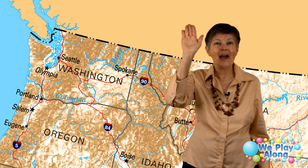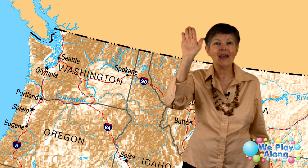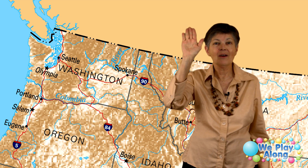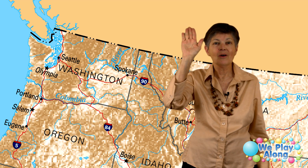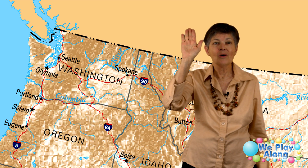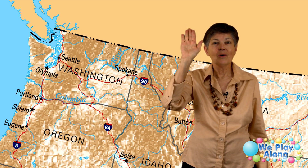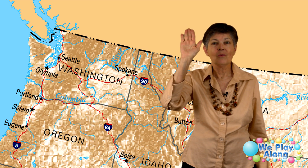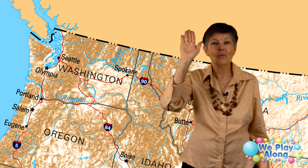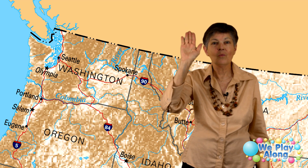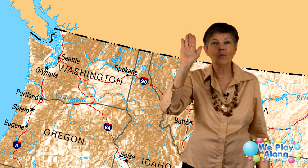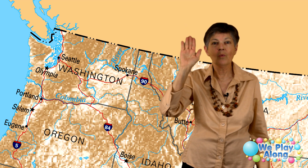thy